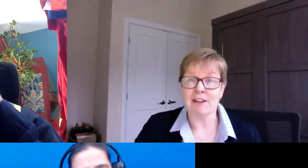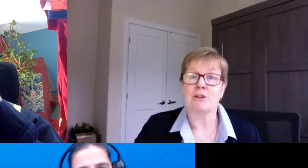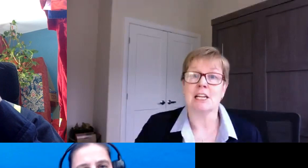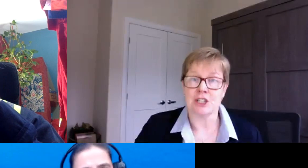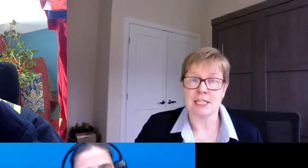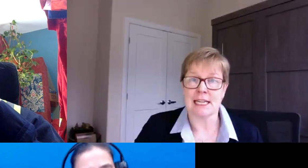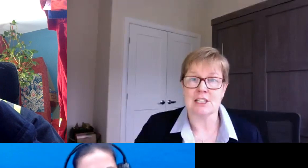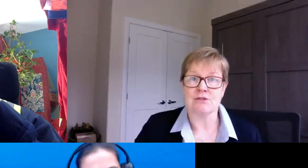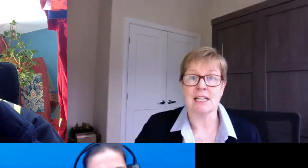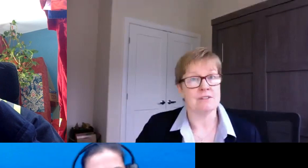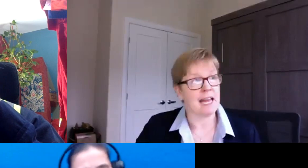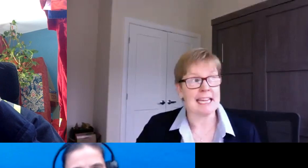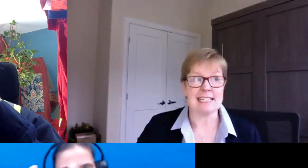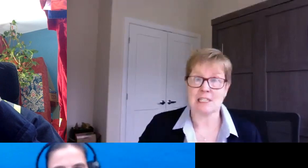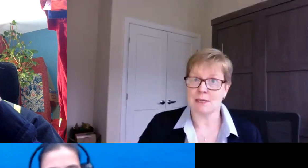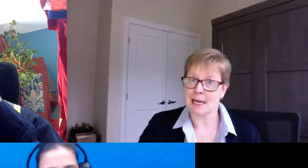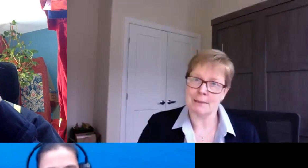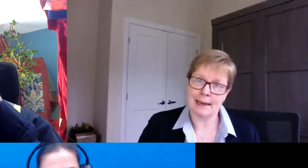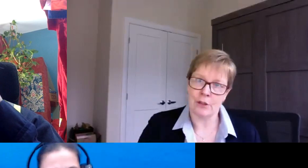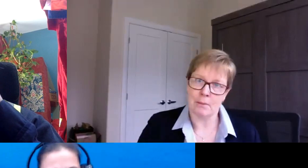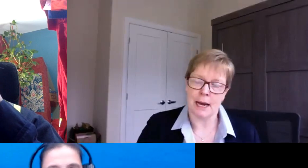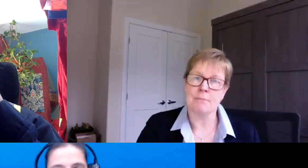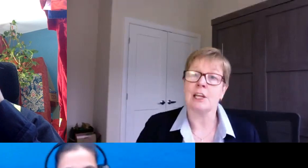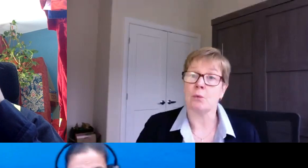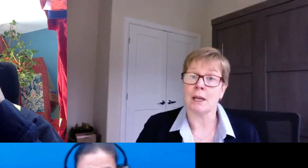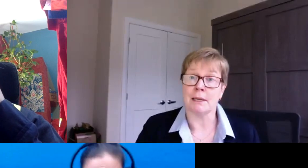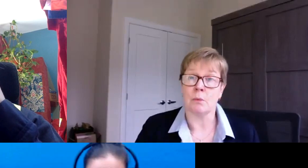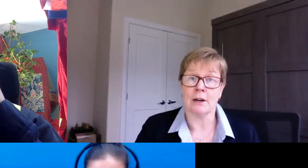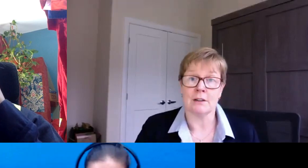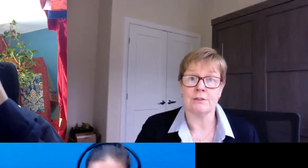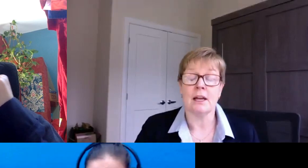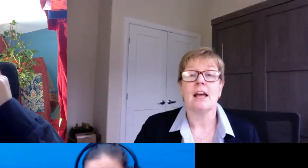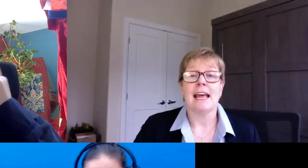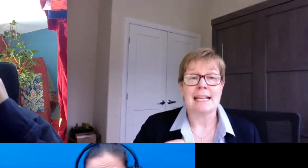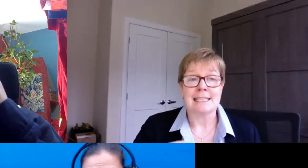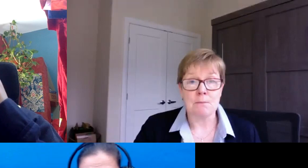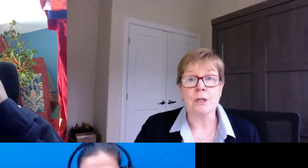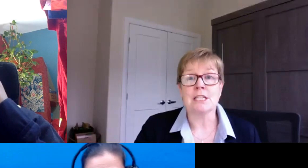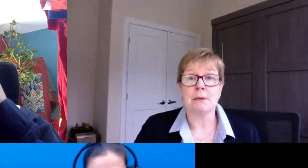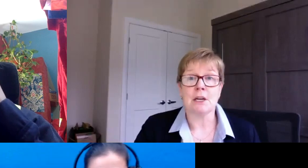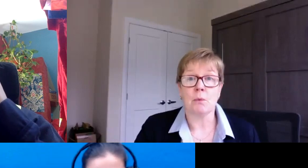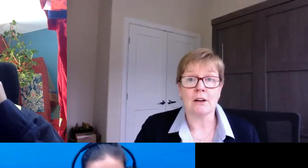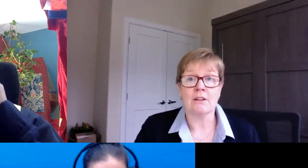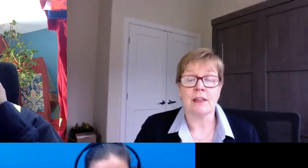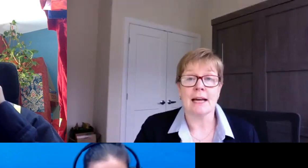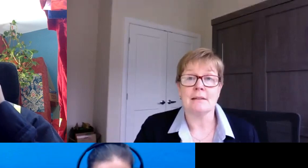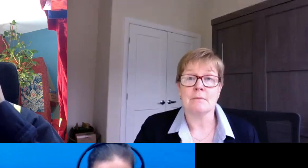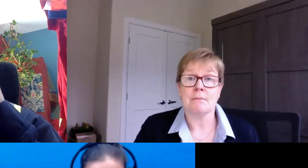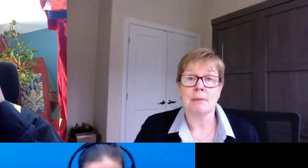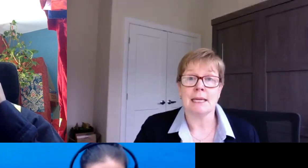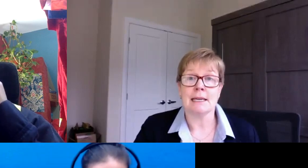give information to industry of, hey, this is what's coming down the pipe that you want to be aware of. It's important to be aware of